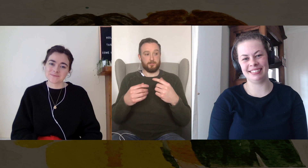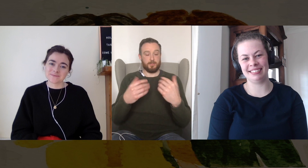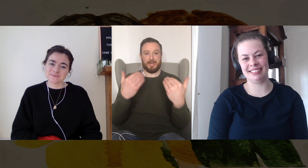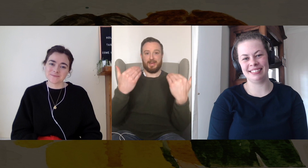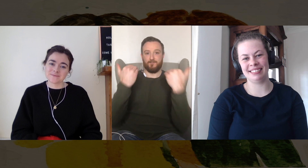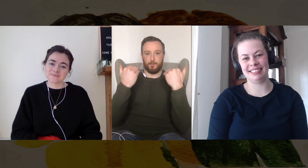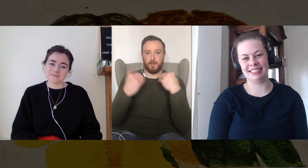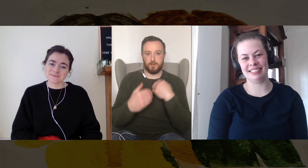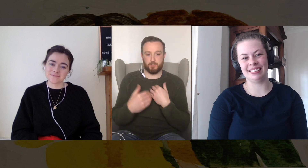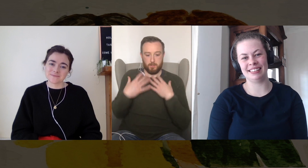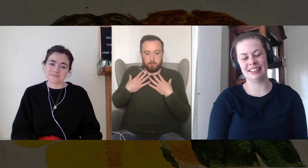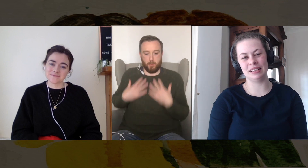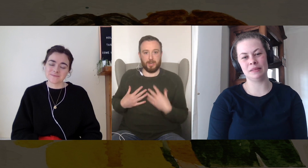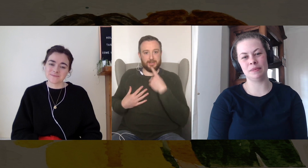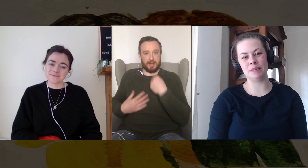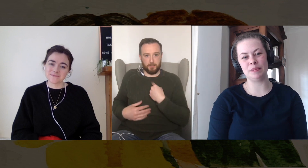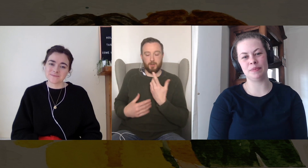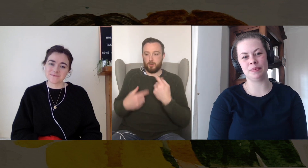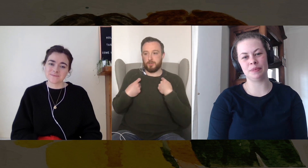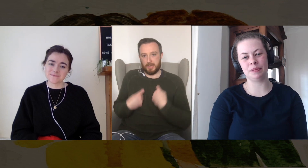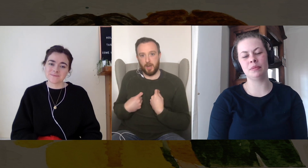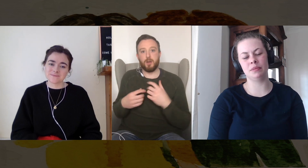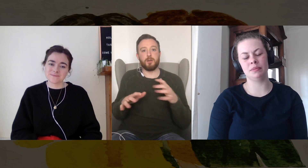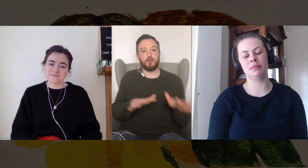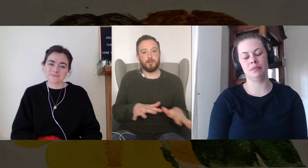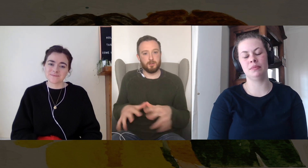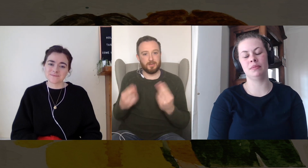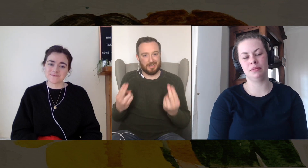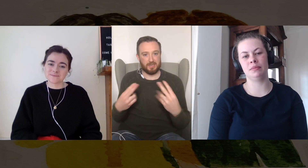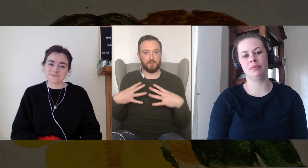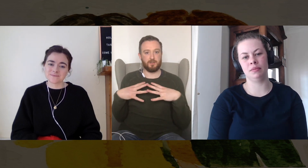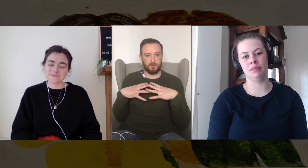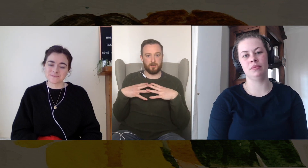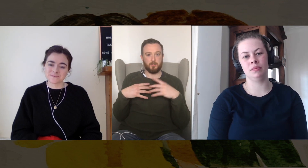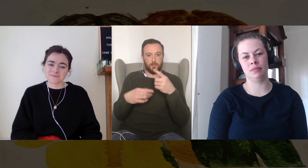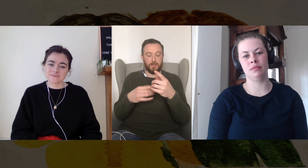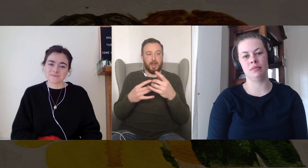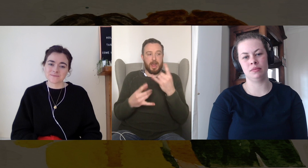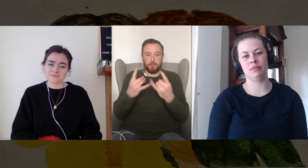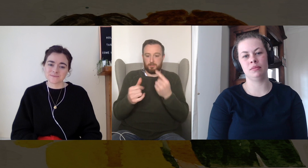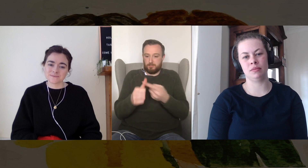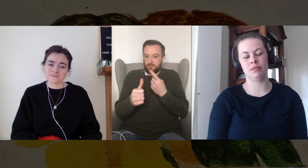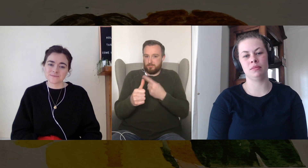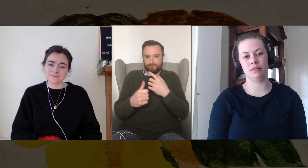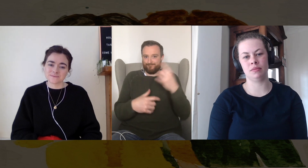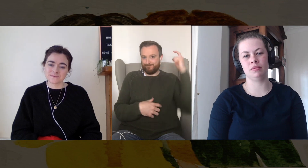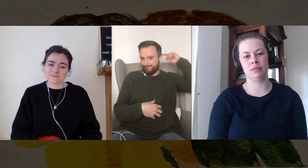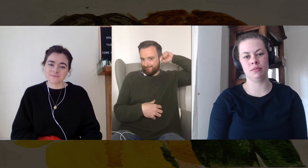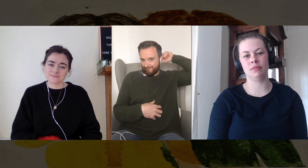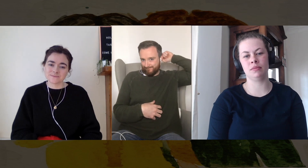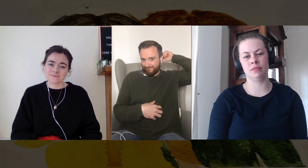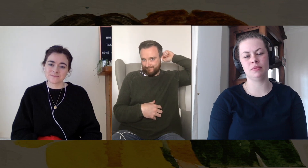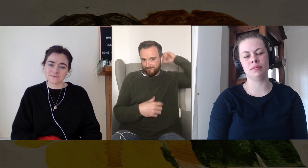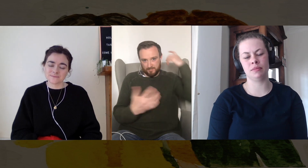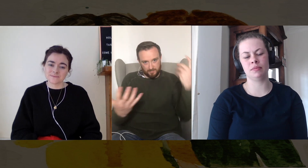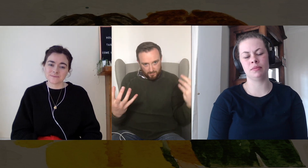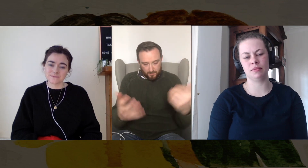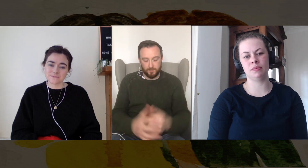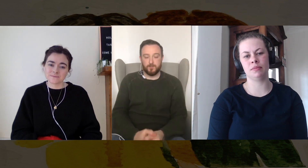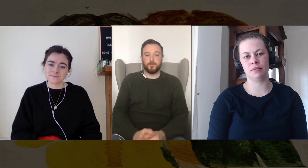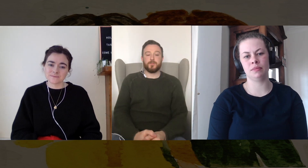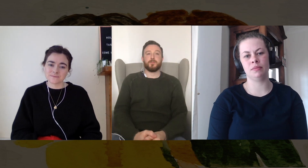know, and be slightly annoyed at my neighbours for having their party till 4 in the morning. You know,